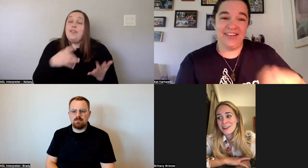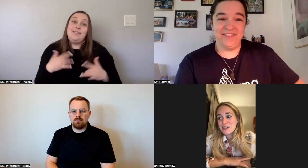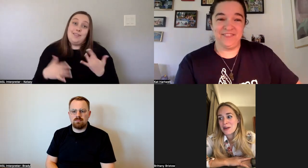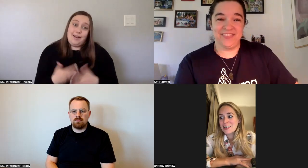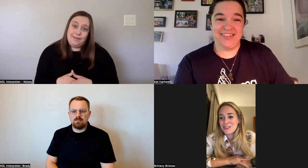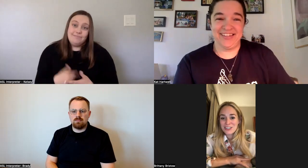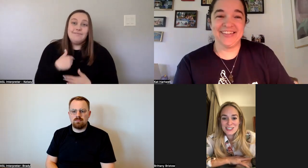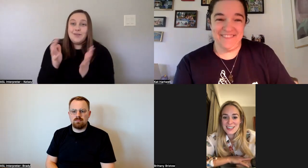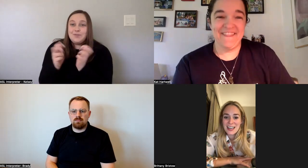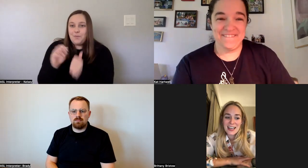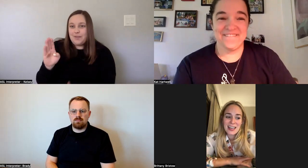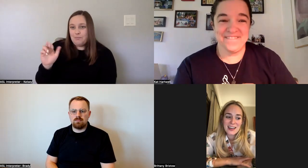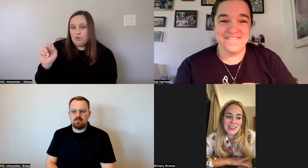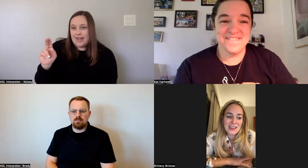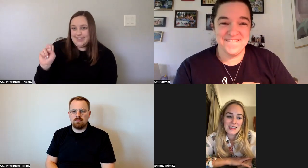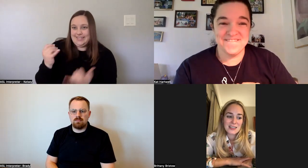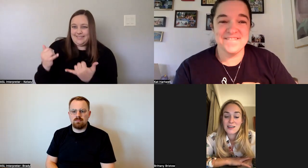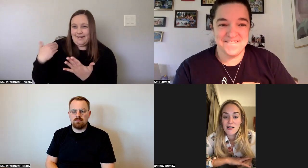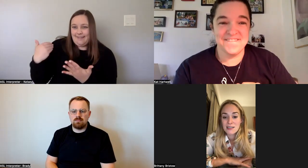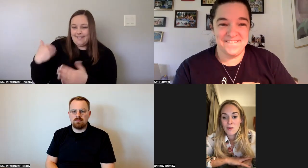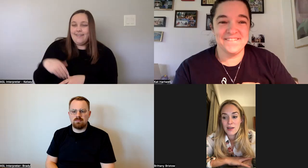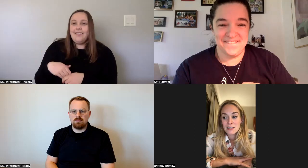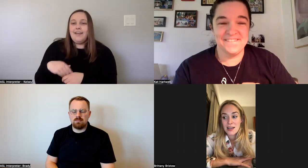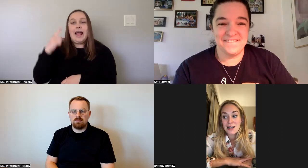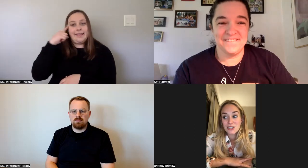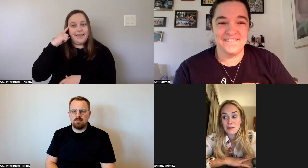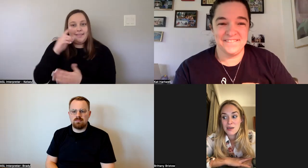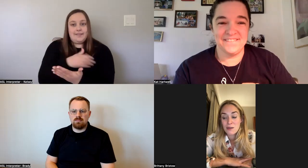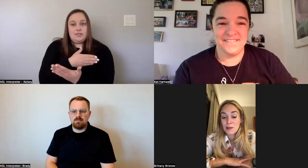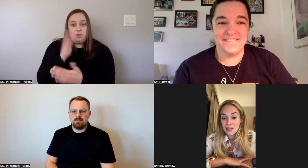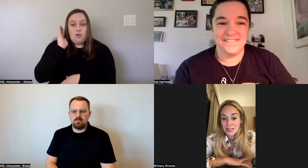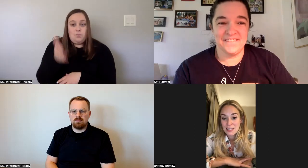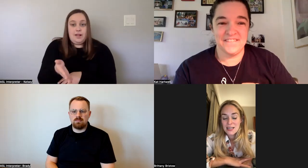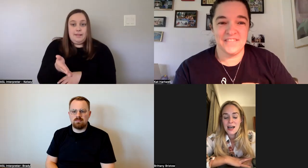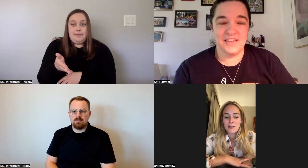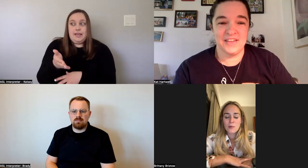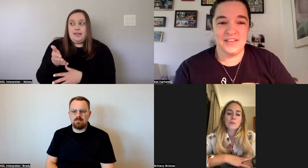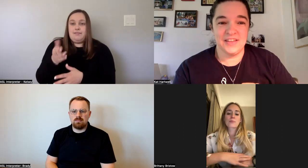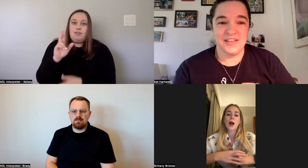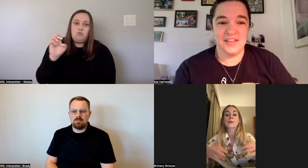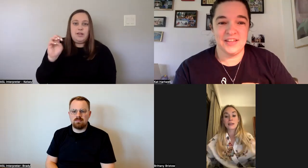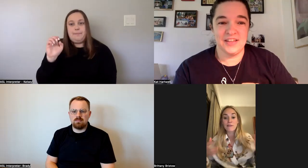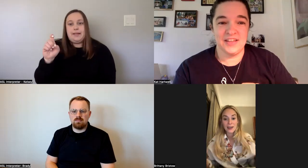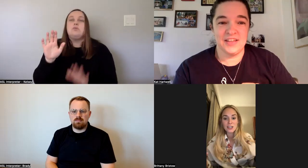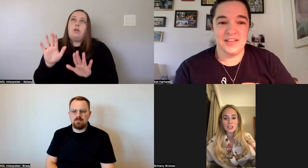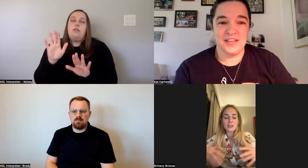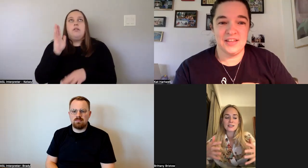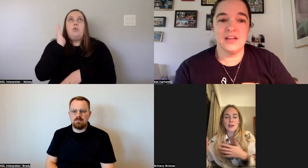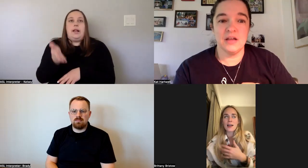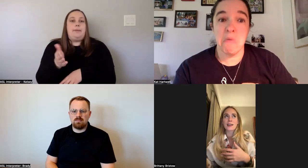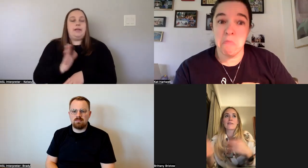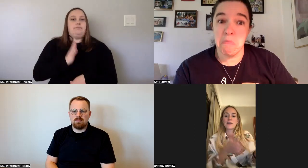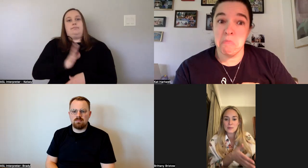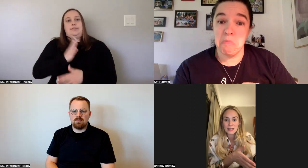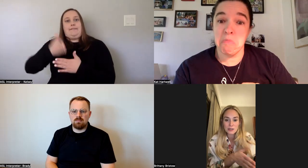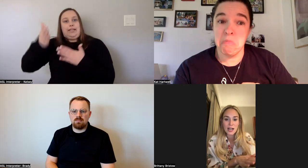And I was talking to Brandon earlier today, and I think the song is going to actually be remixed or properly finished. That's